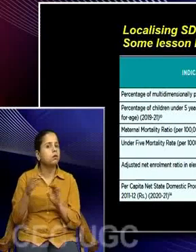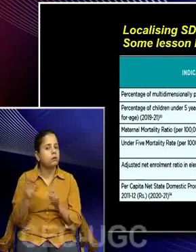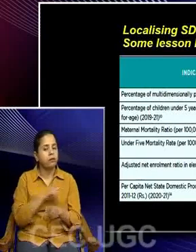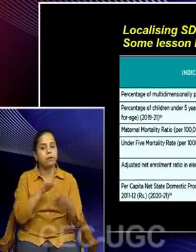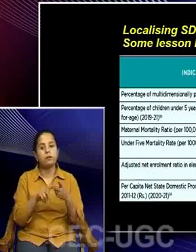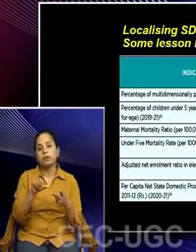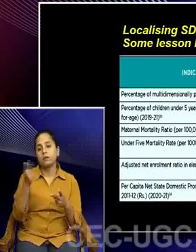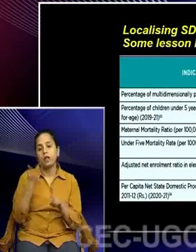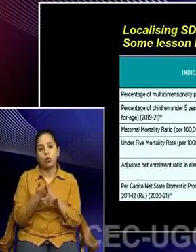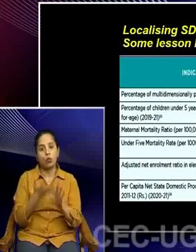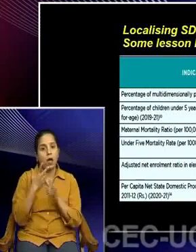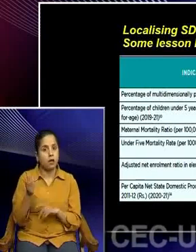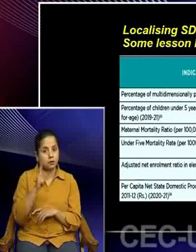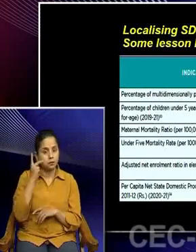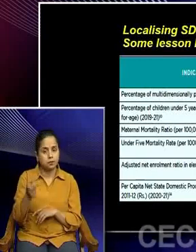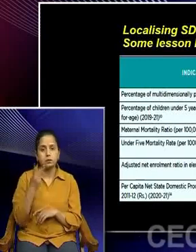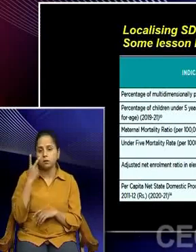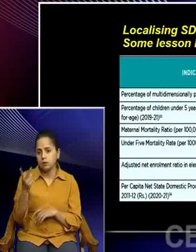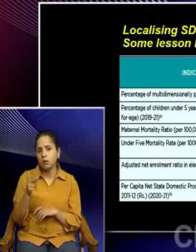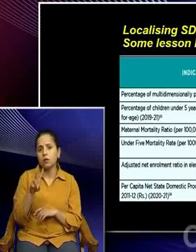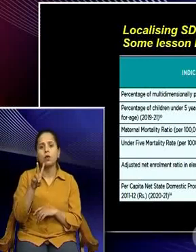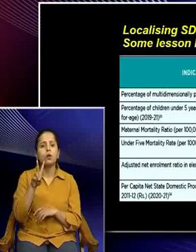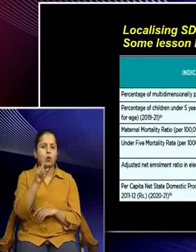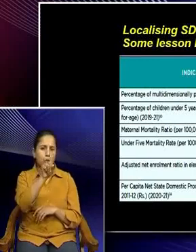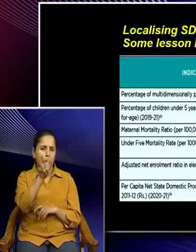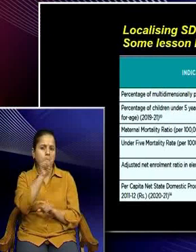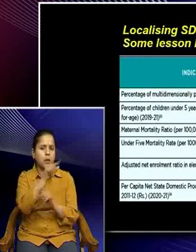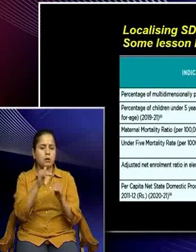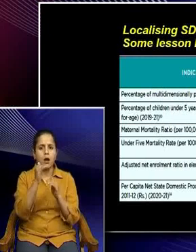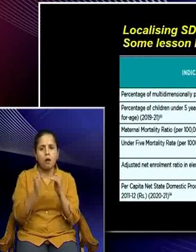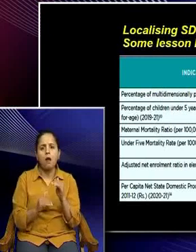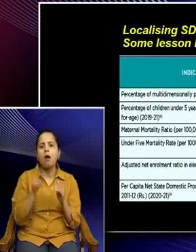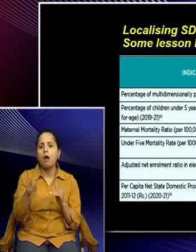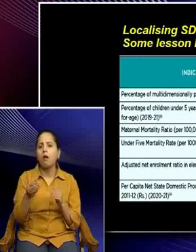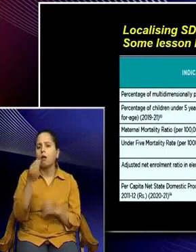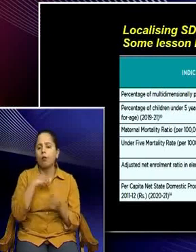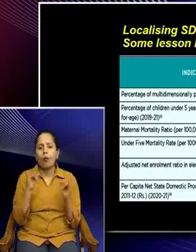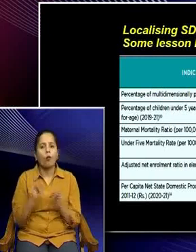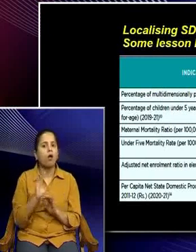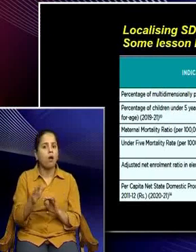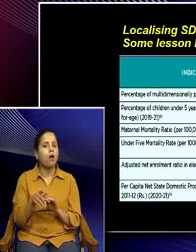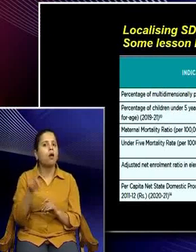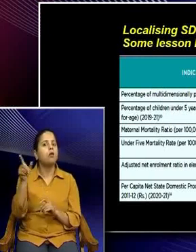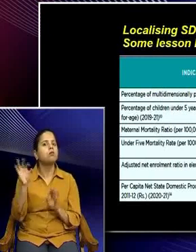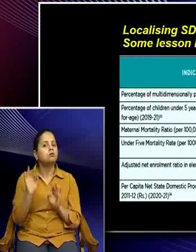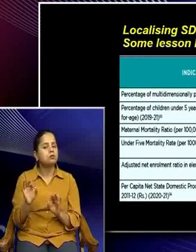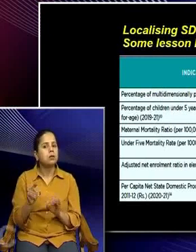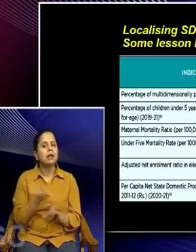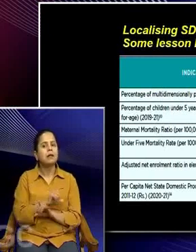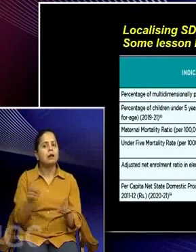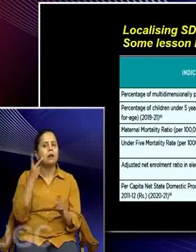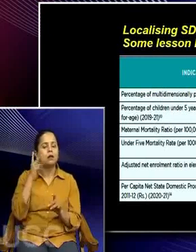of Kerala, again less than 12% children were malnourished. So this clearly shows that there is a